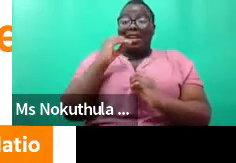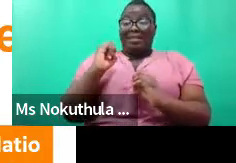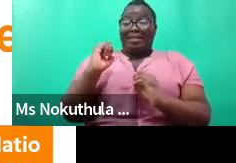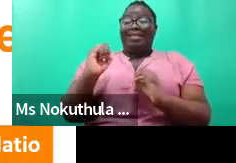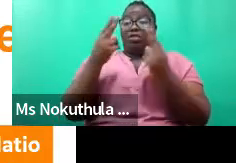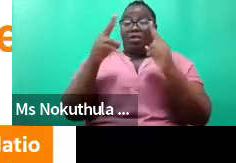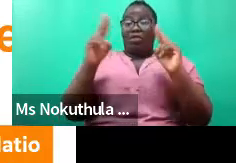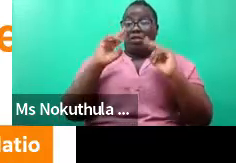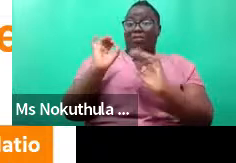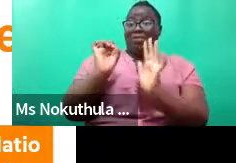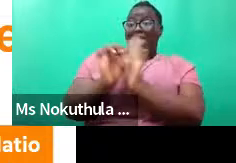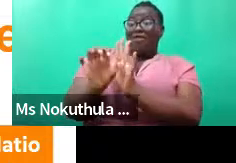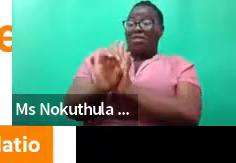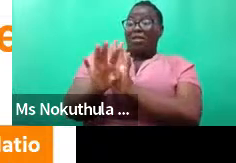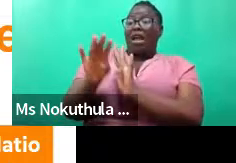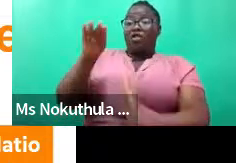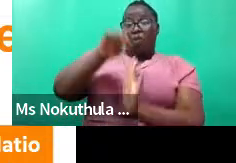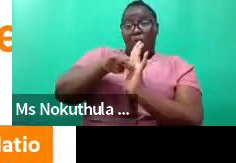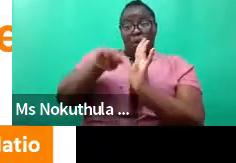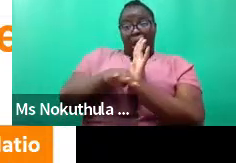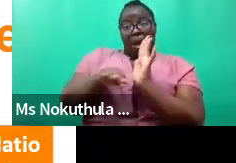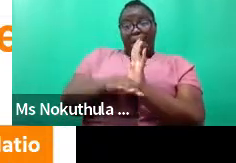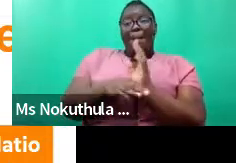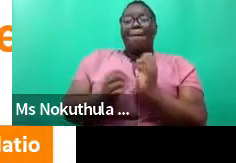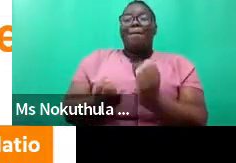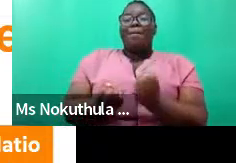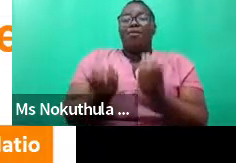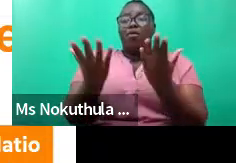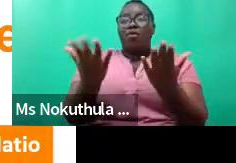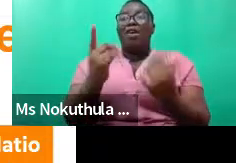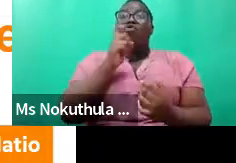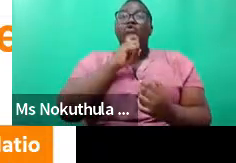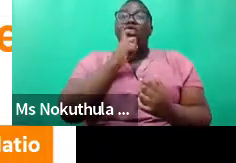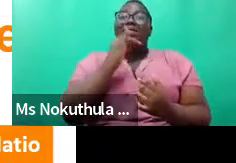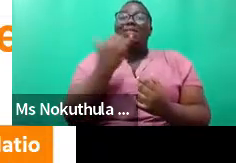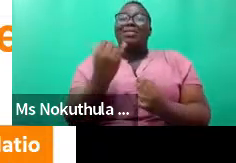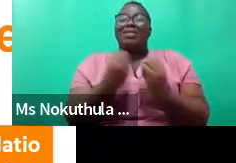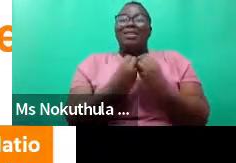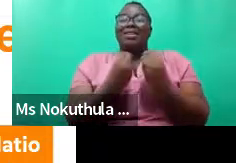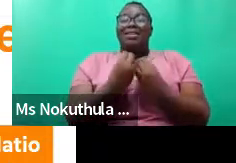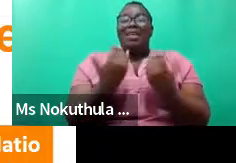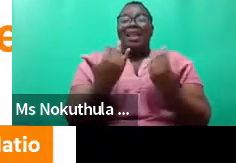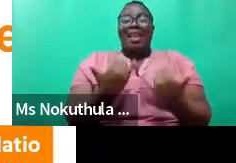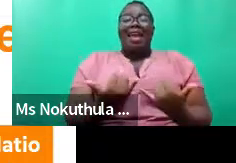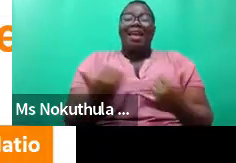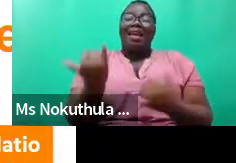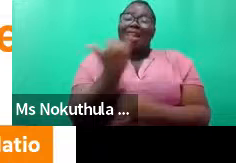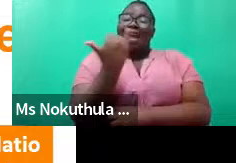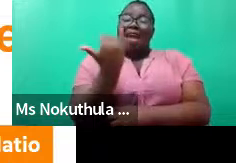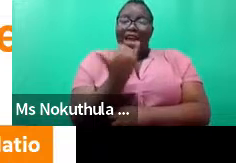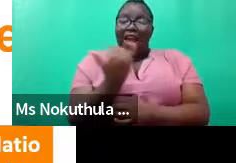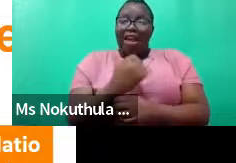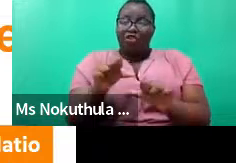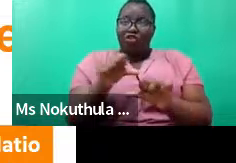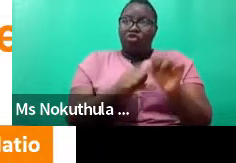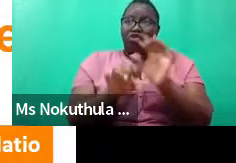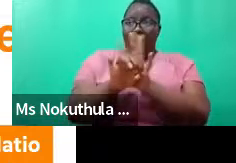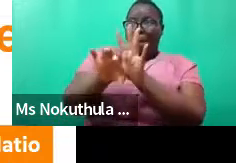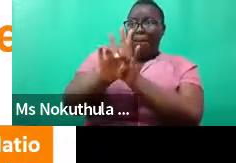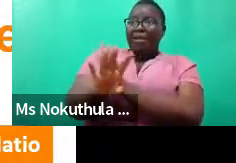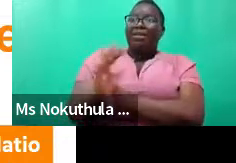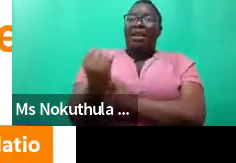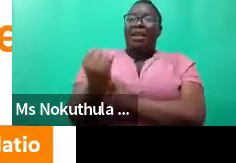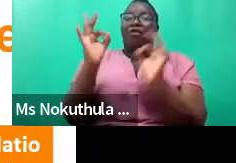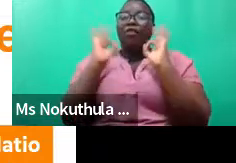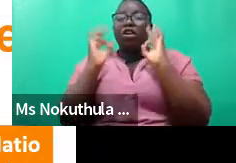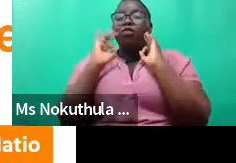they provide using the platforms such as social media and all the things that will be able for students to get access to this